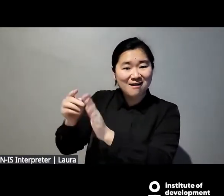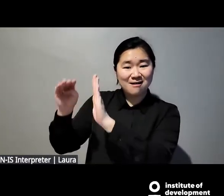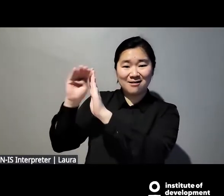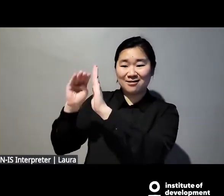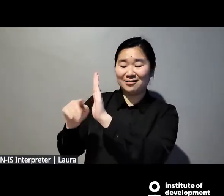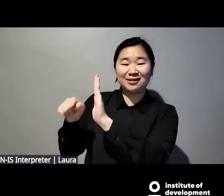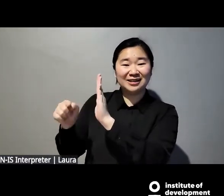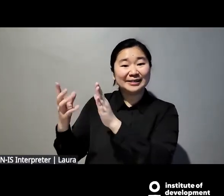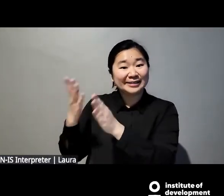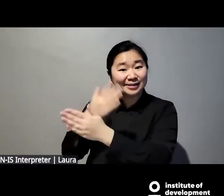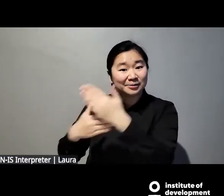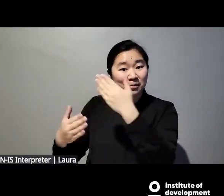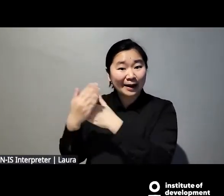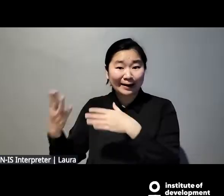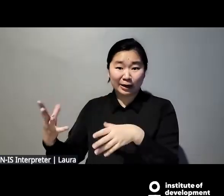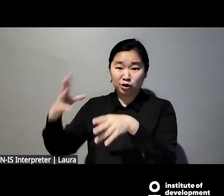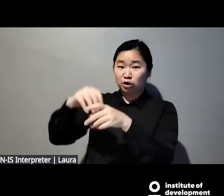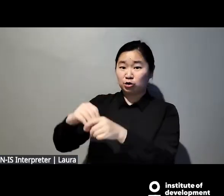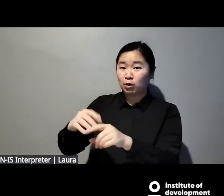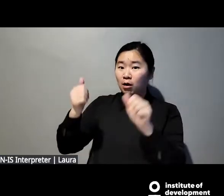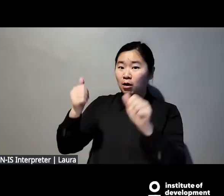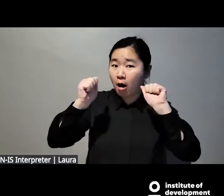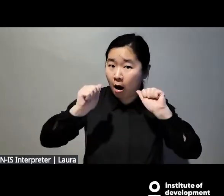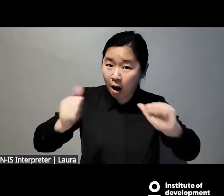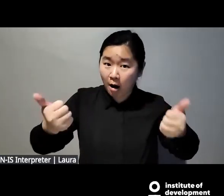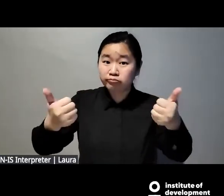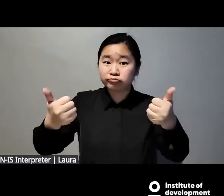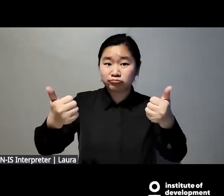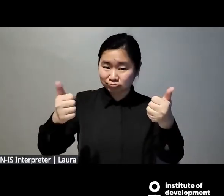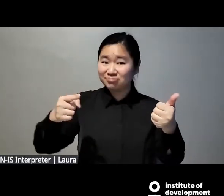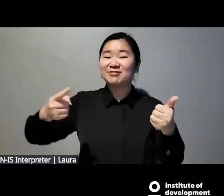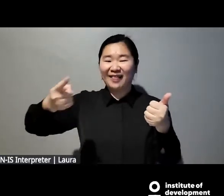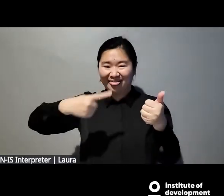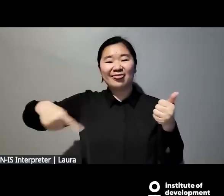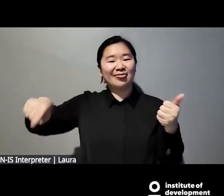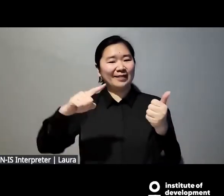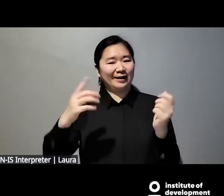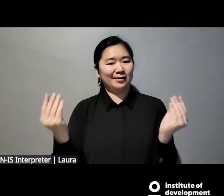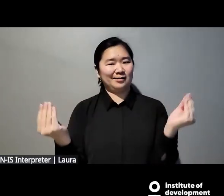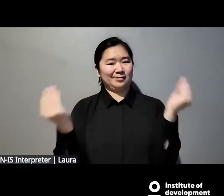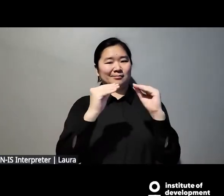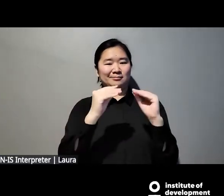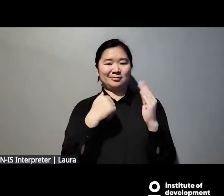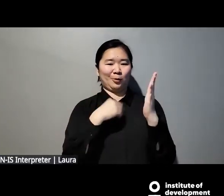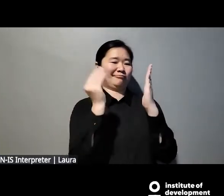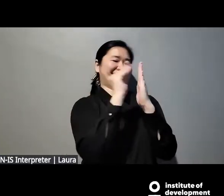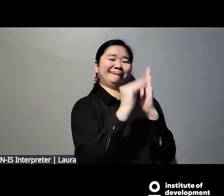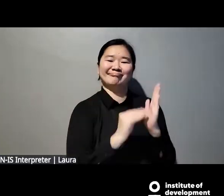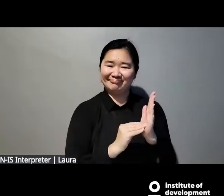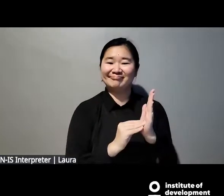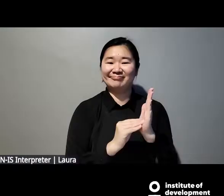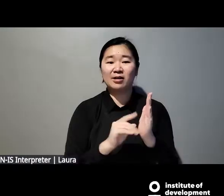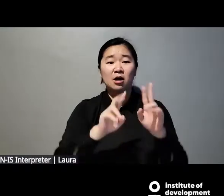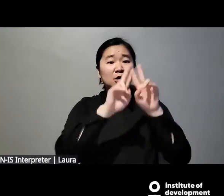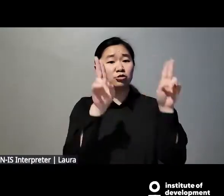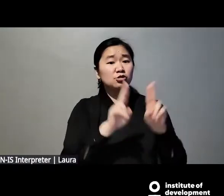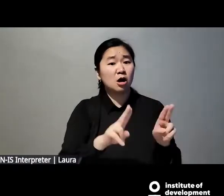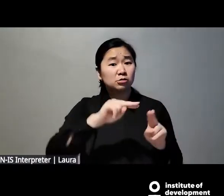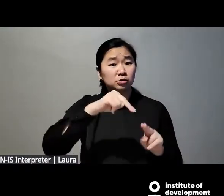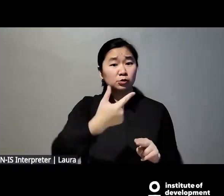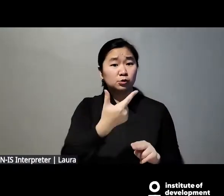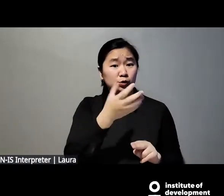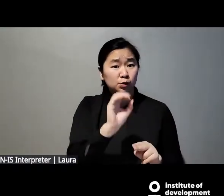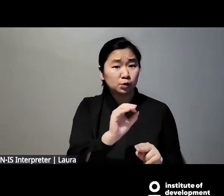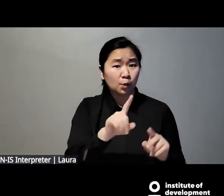right policies in place, the right reporting mechanisms, and they facilitated the meaningful participation of